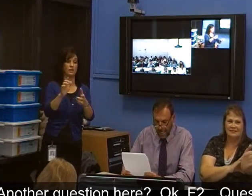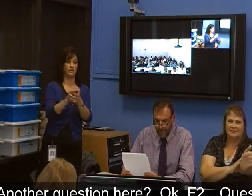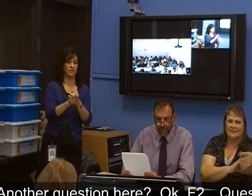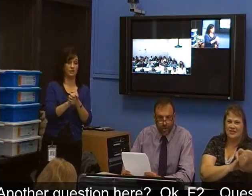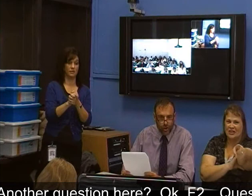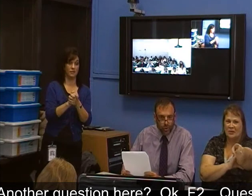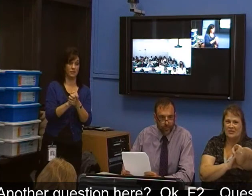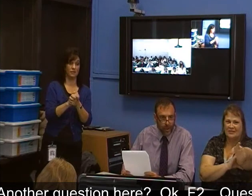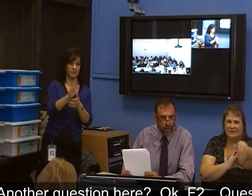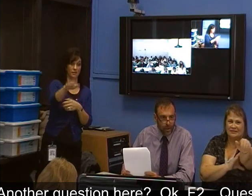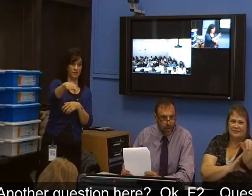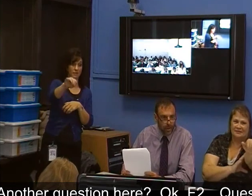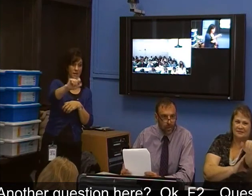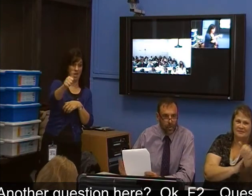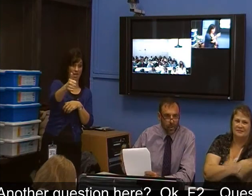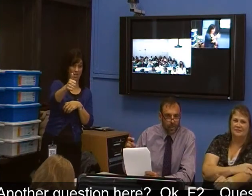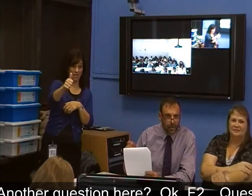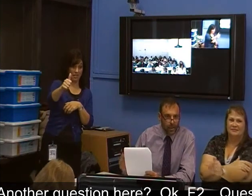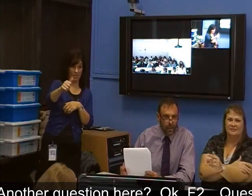Okay, F2.